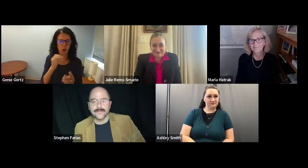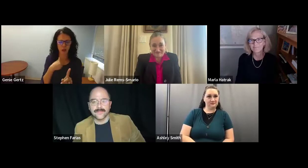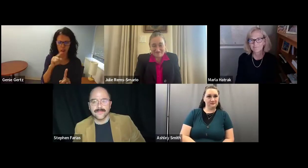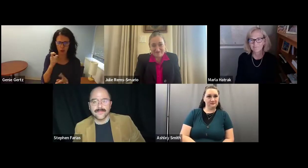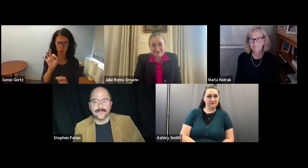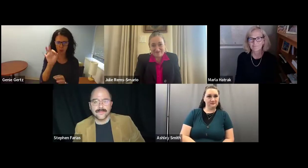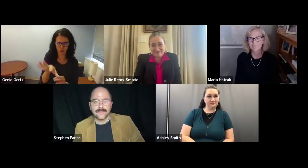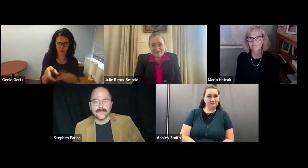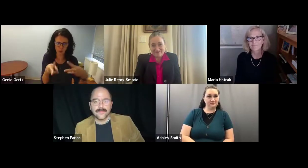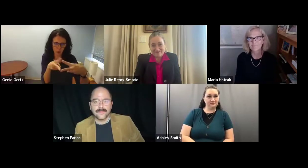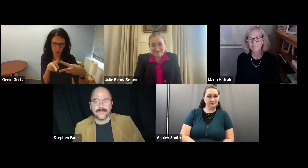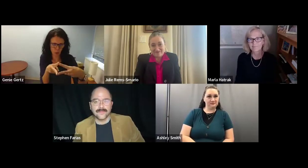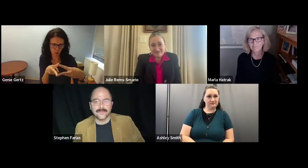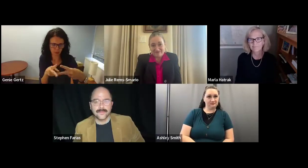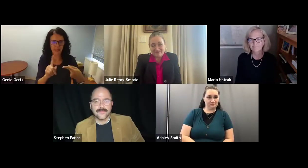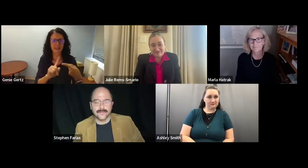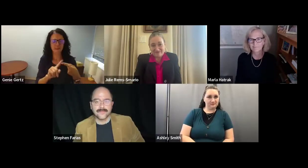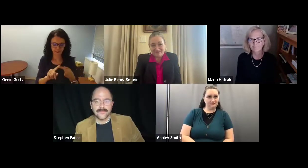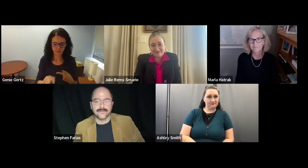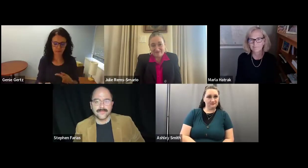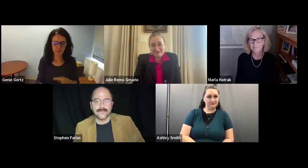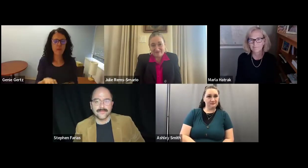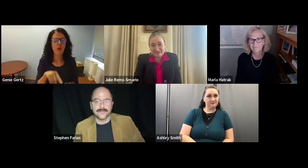So I just want to put in my 2